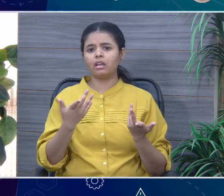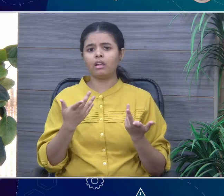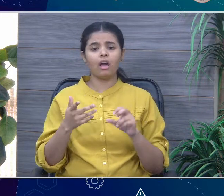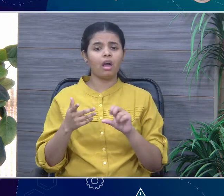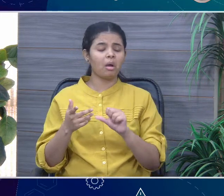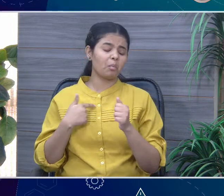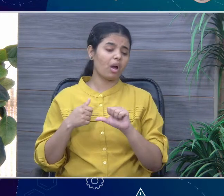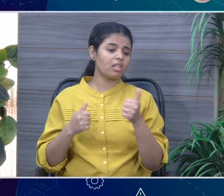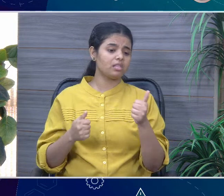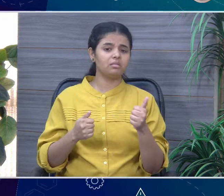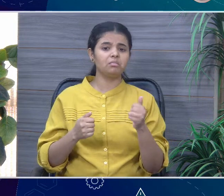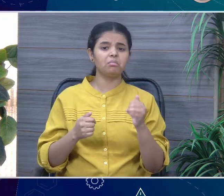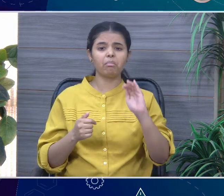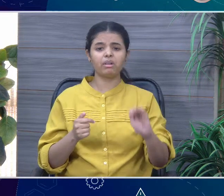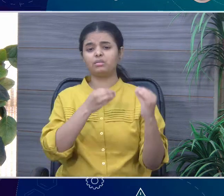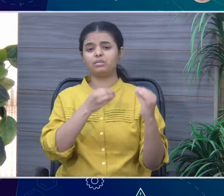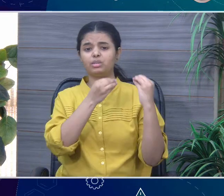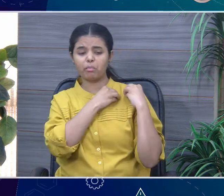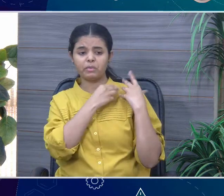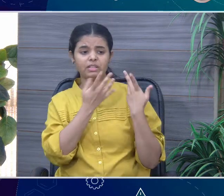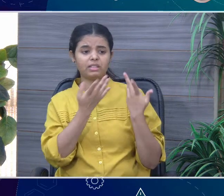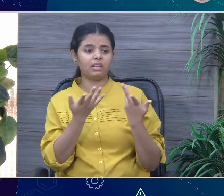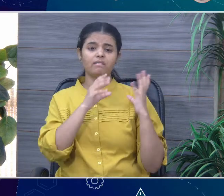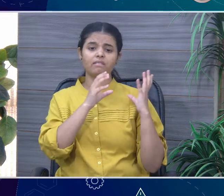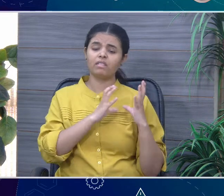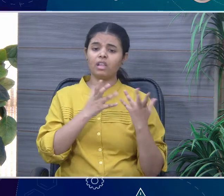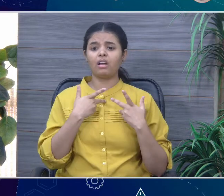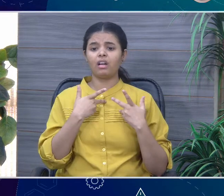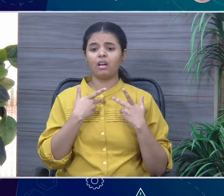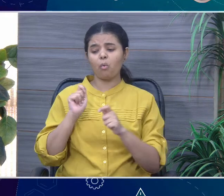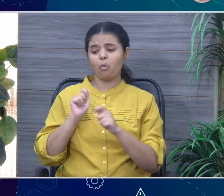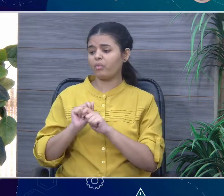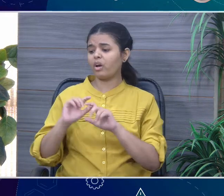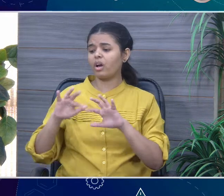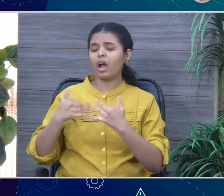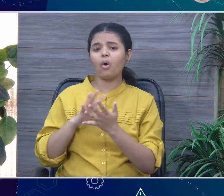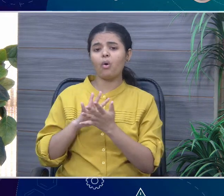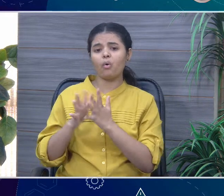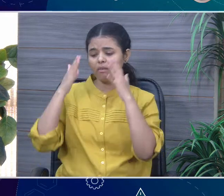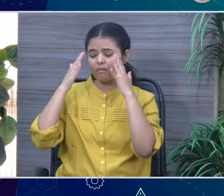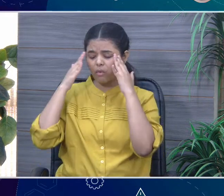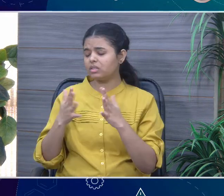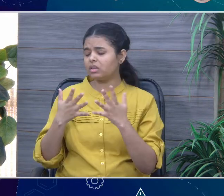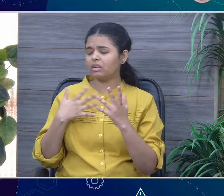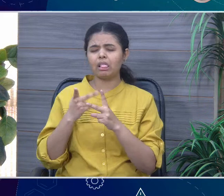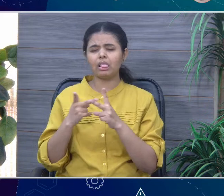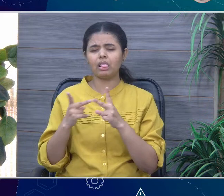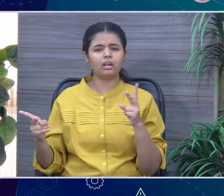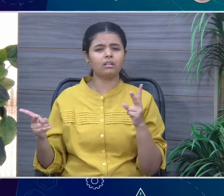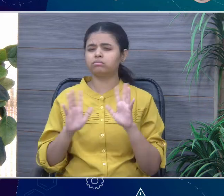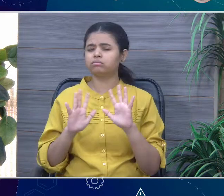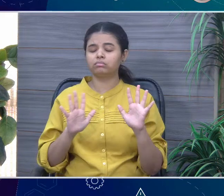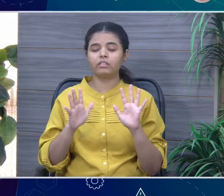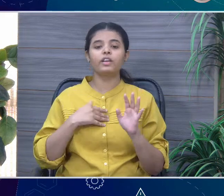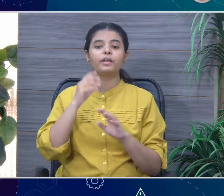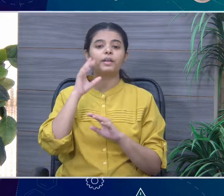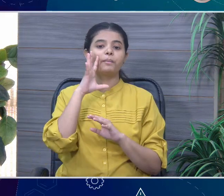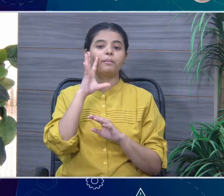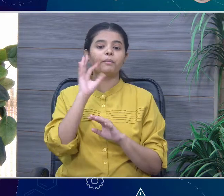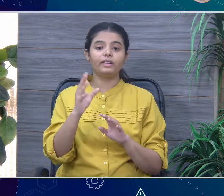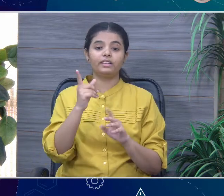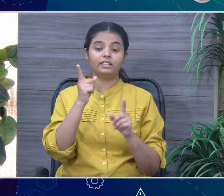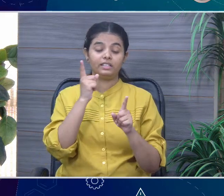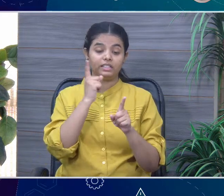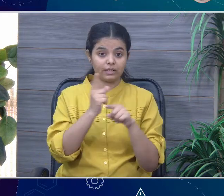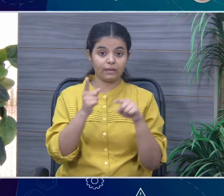after another child, how will he or she complete his or her work? So it's very important, that the teachers and the